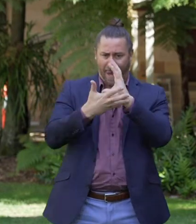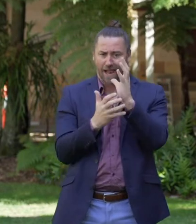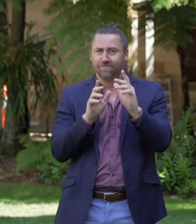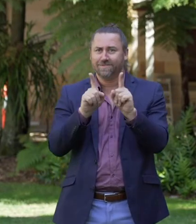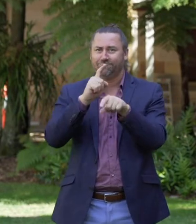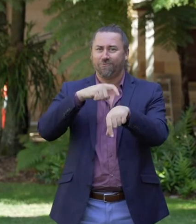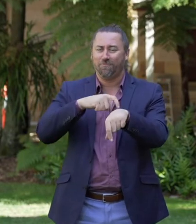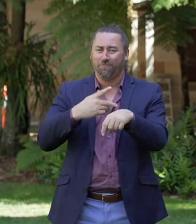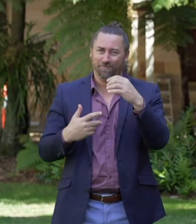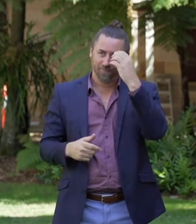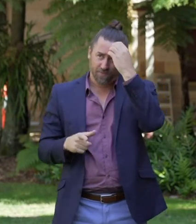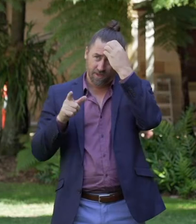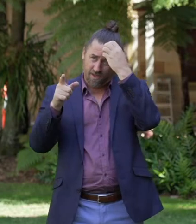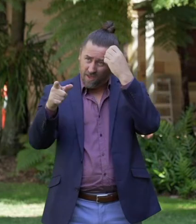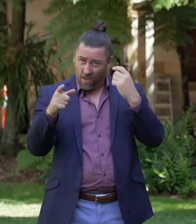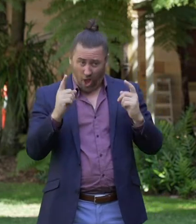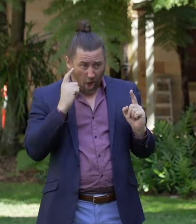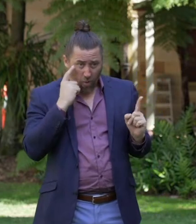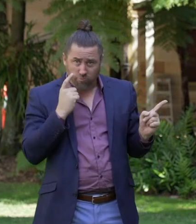wave.